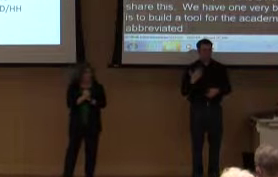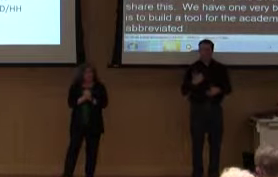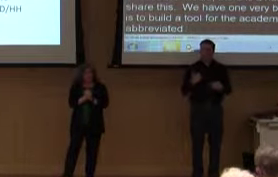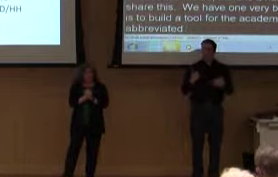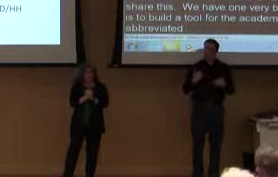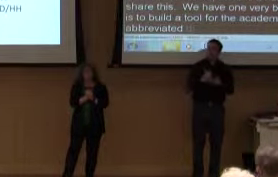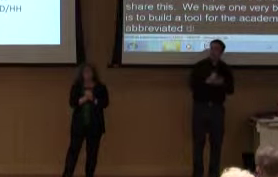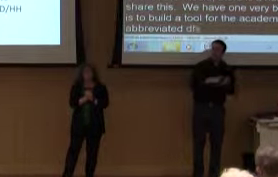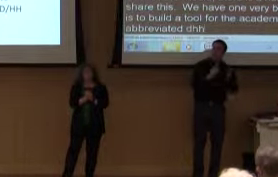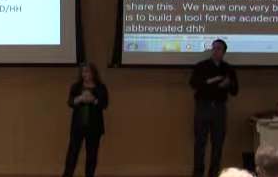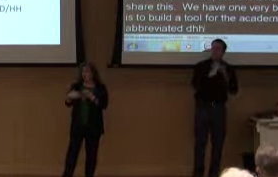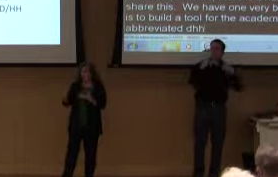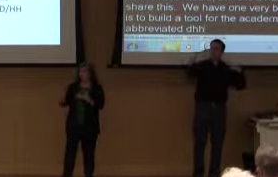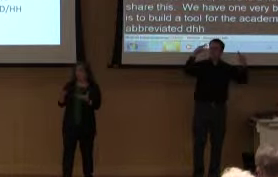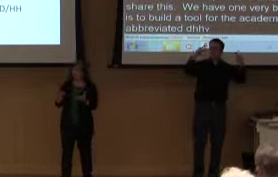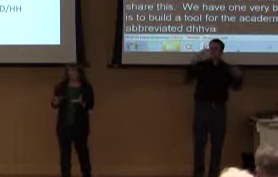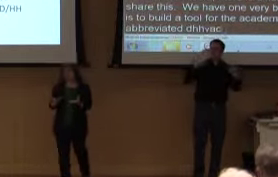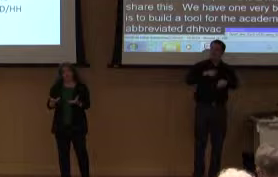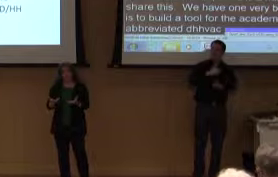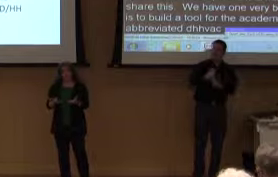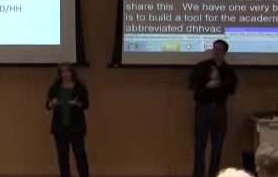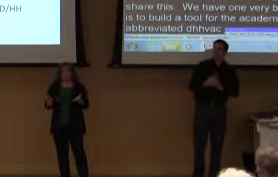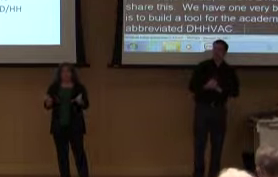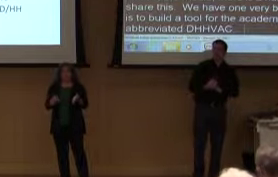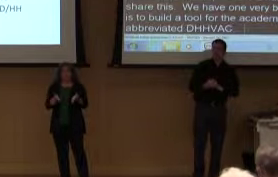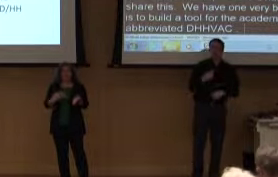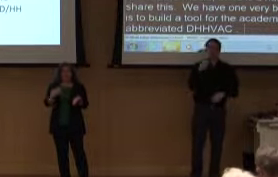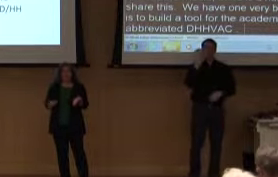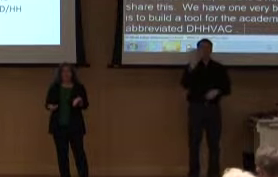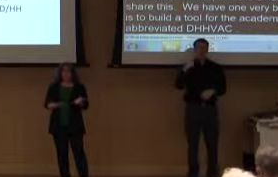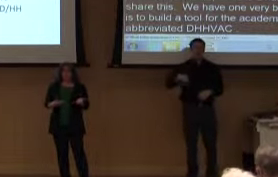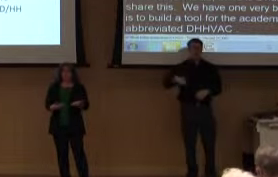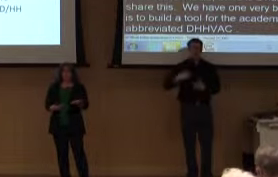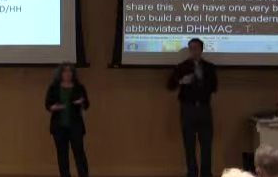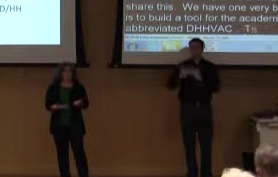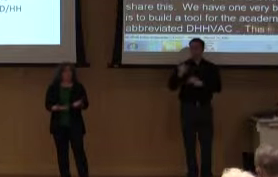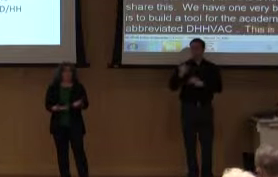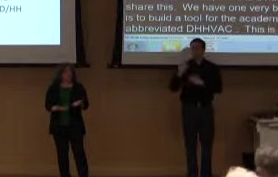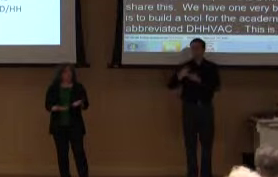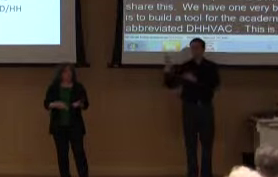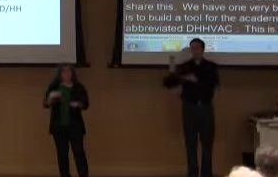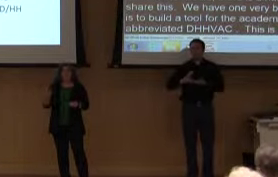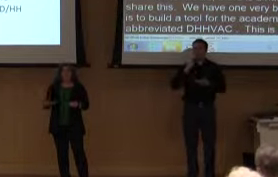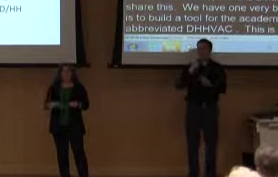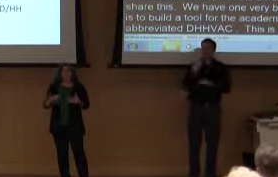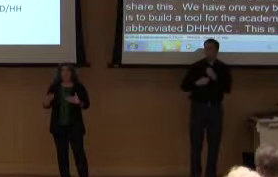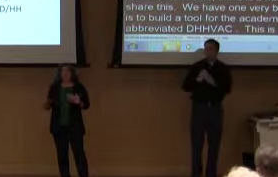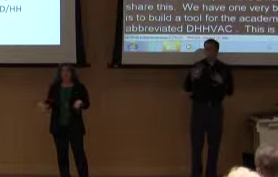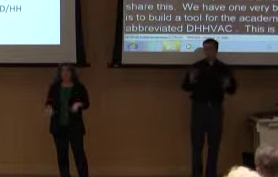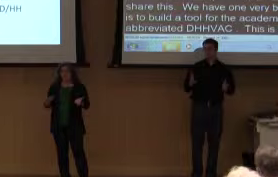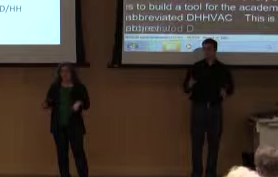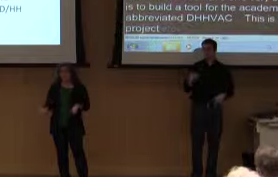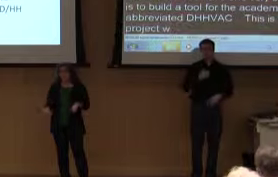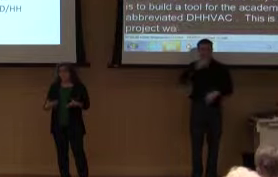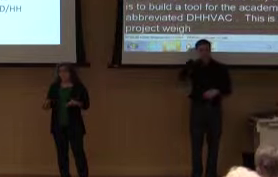students have success in the long term. And why we said the long term is because the project was originally only funded for 5 years. And we know that it